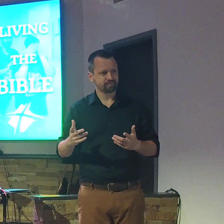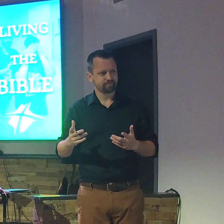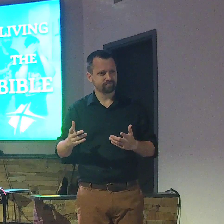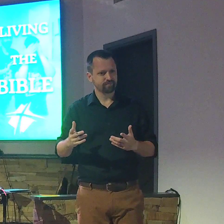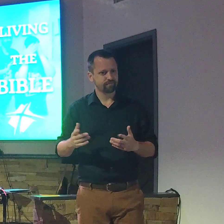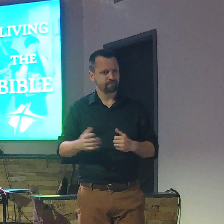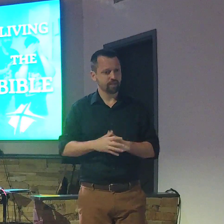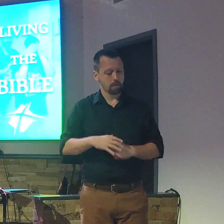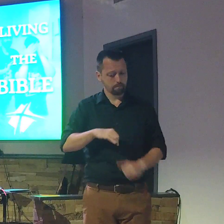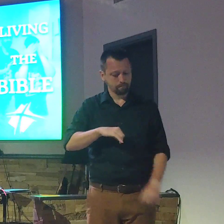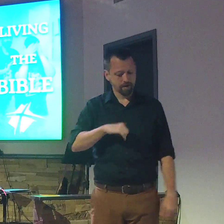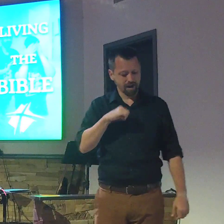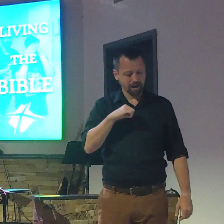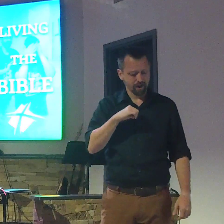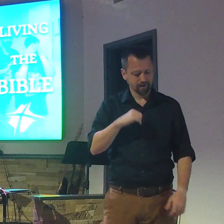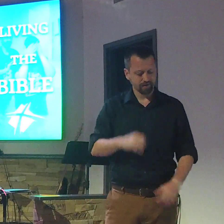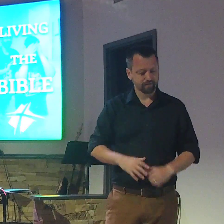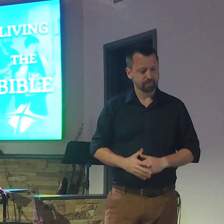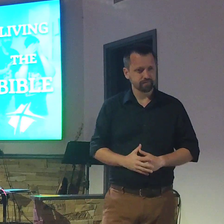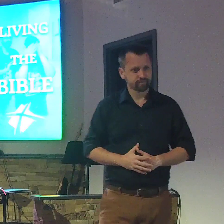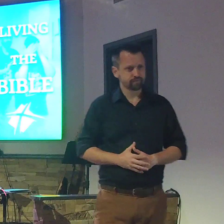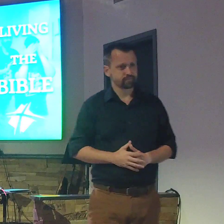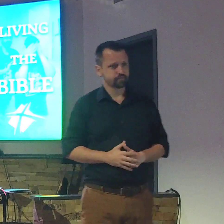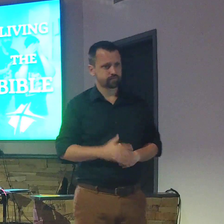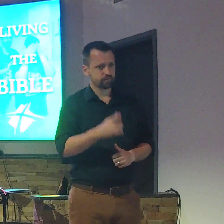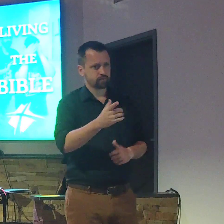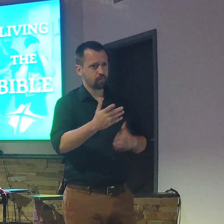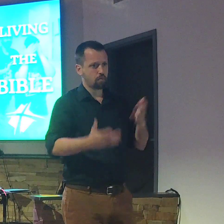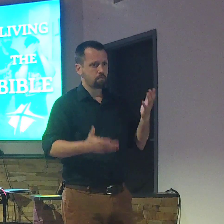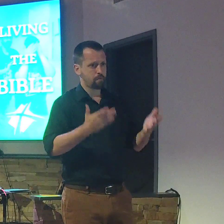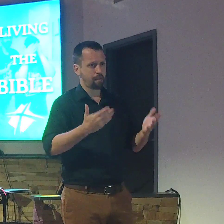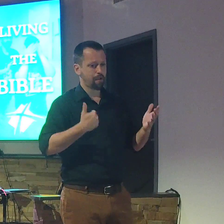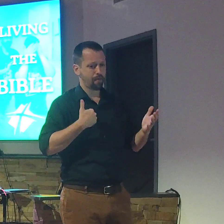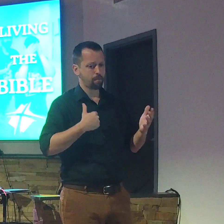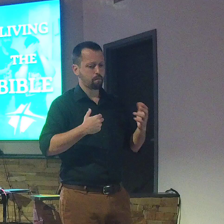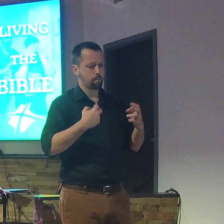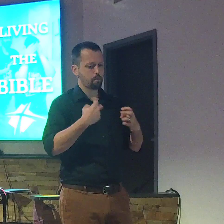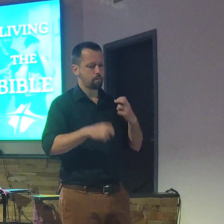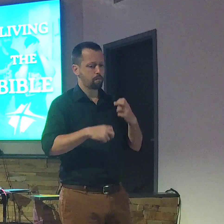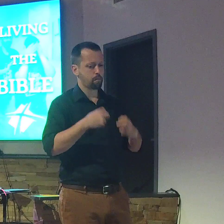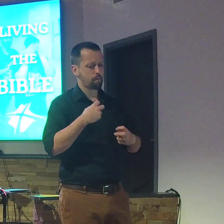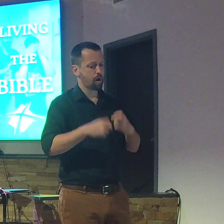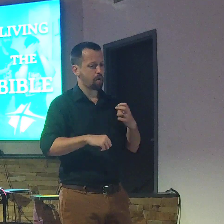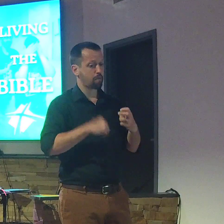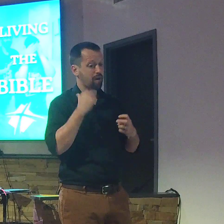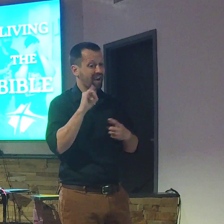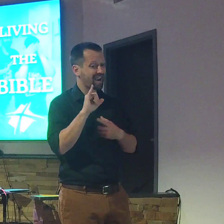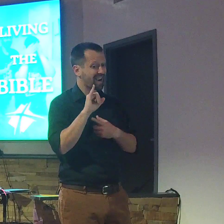Pride. You might have a problem with pride if